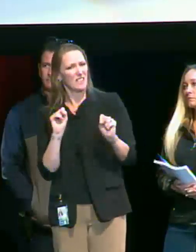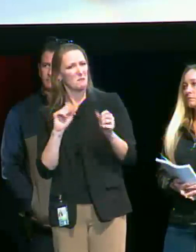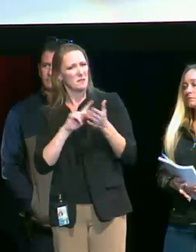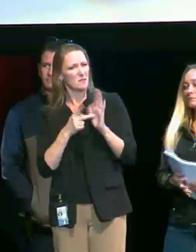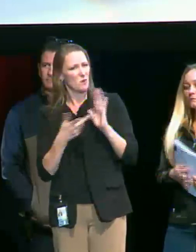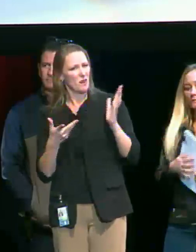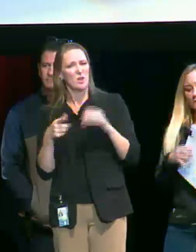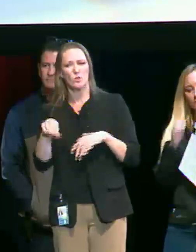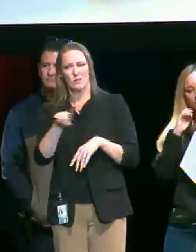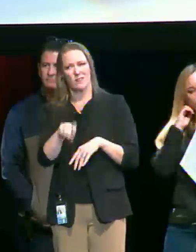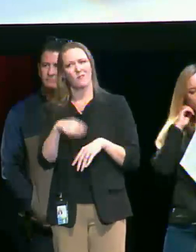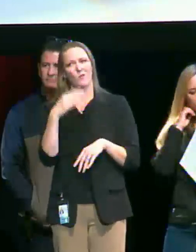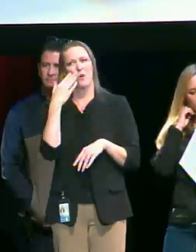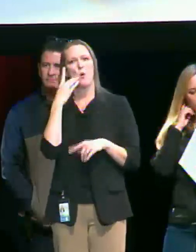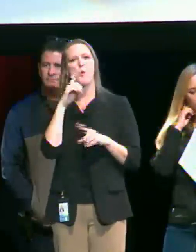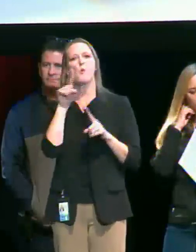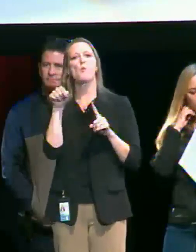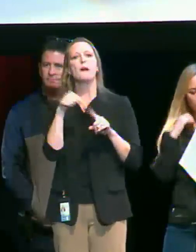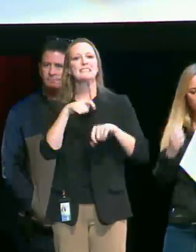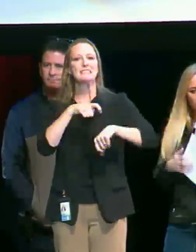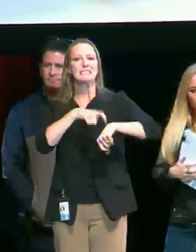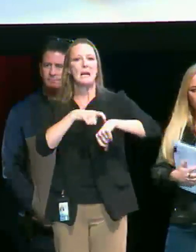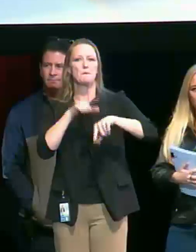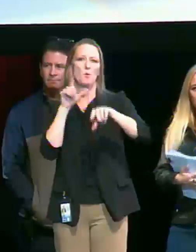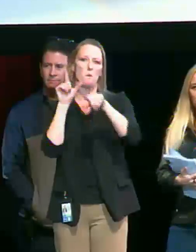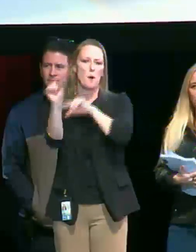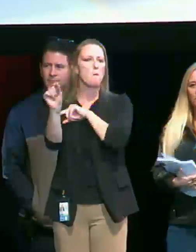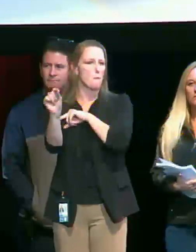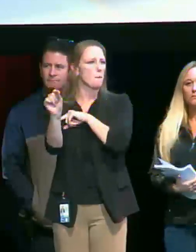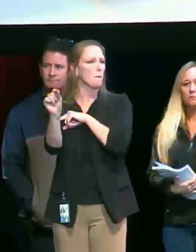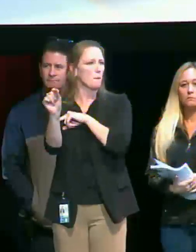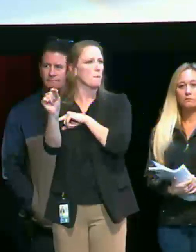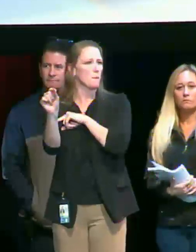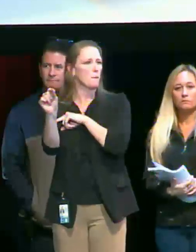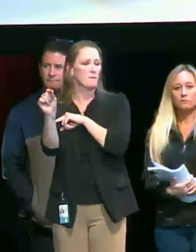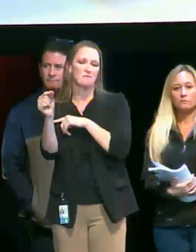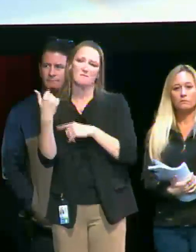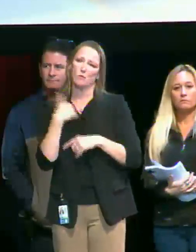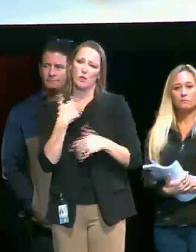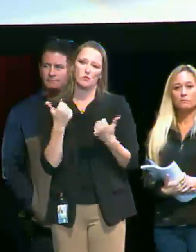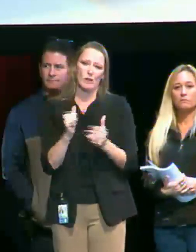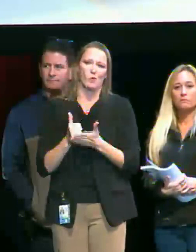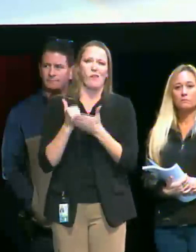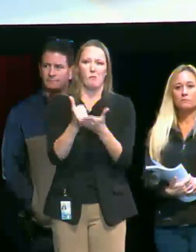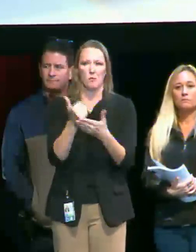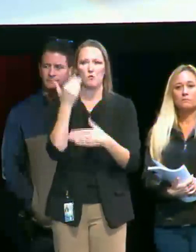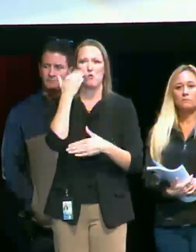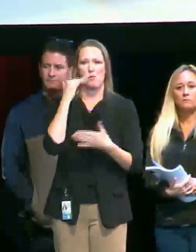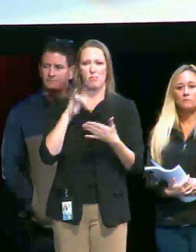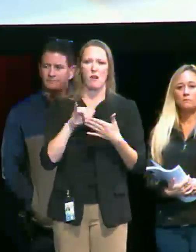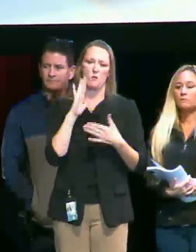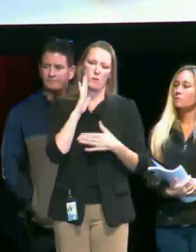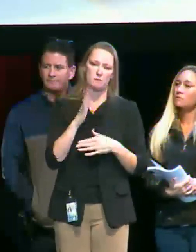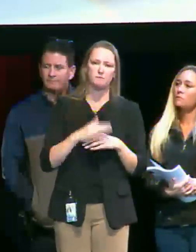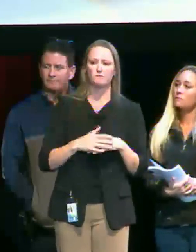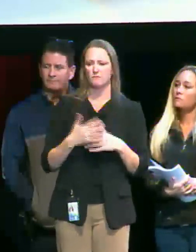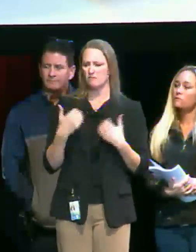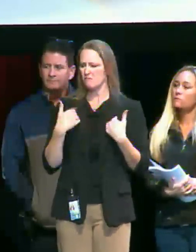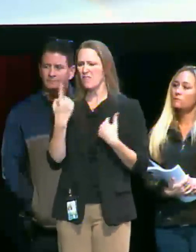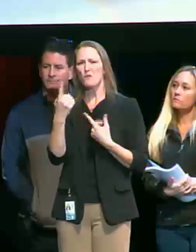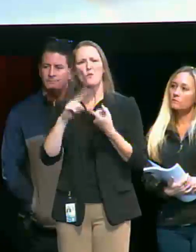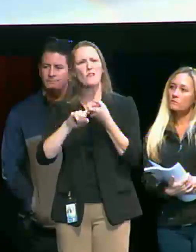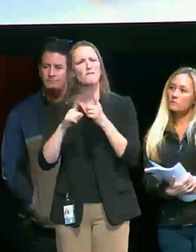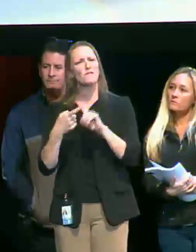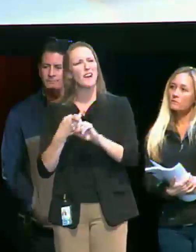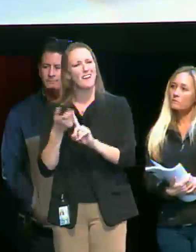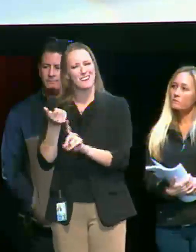leave. And we're going to do everything we can to have that. Now, I have a friend of mine who's an